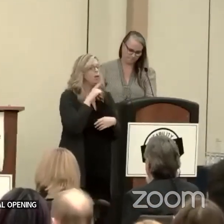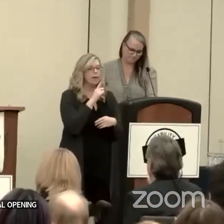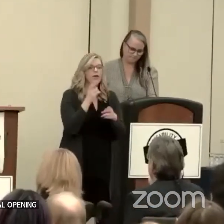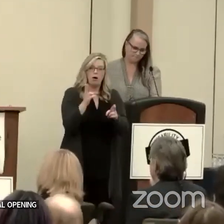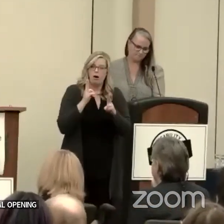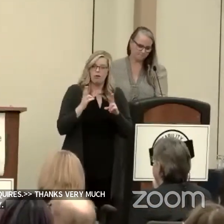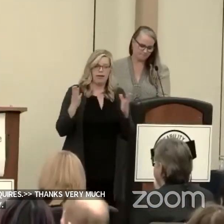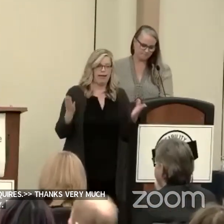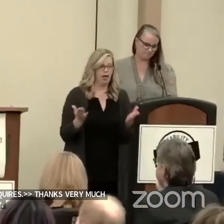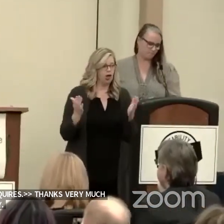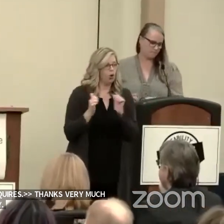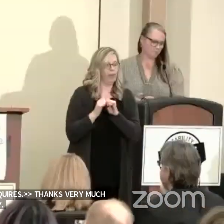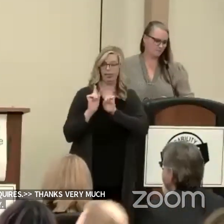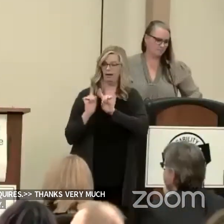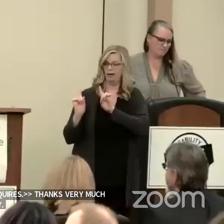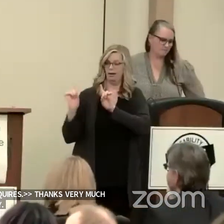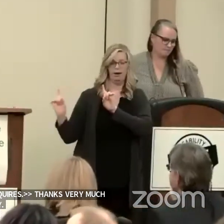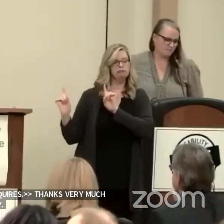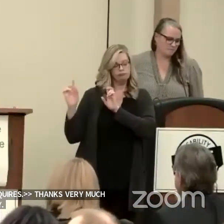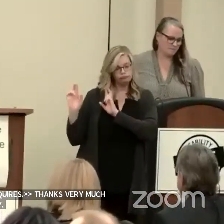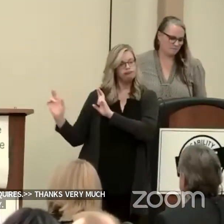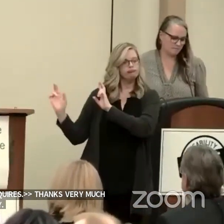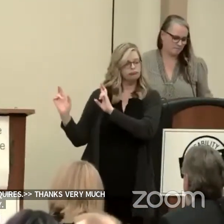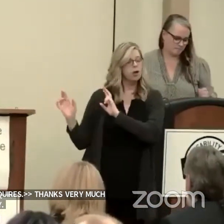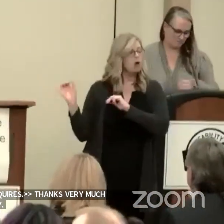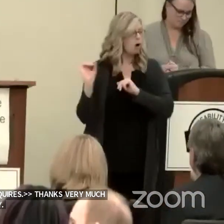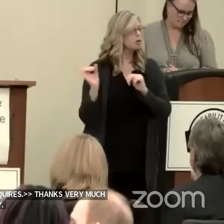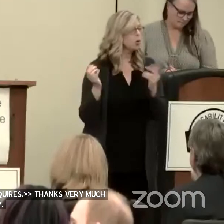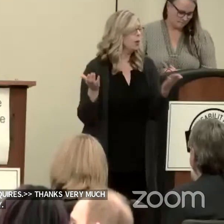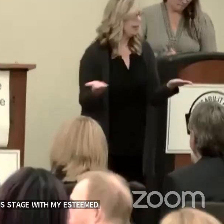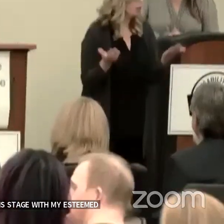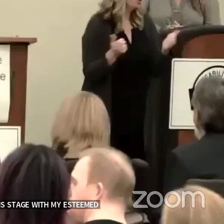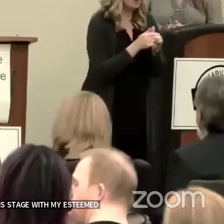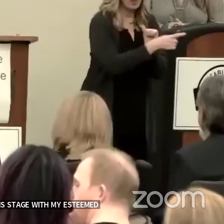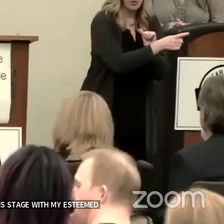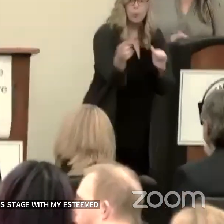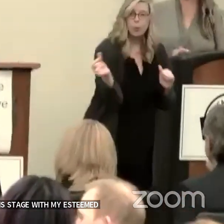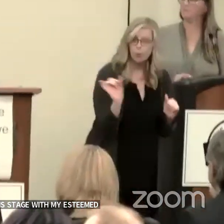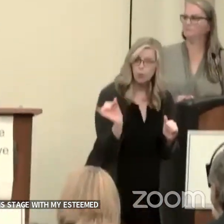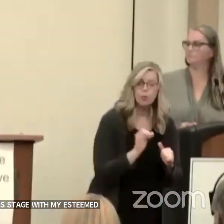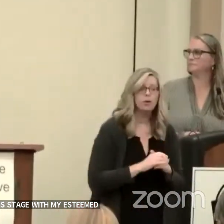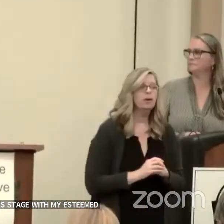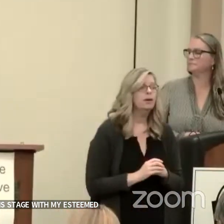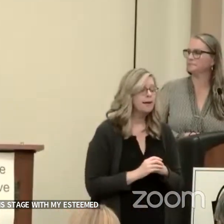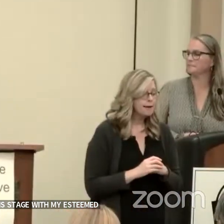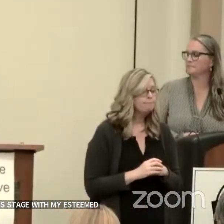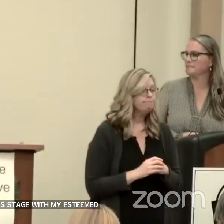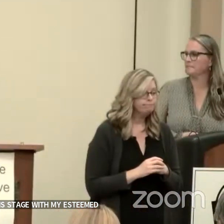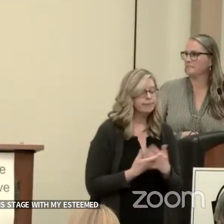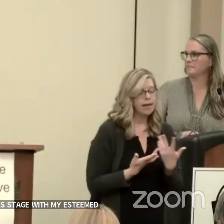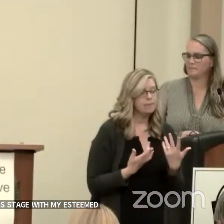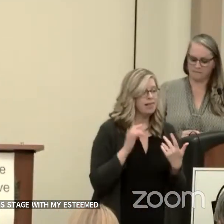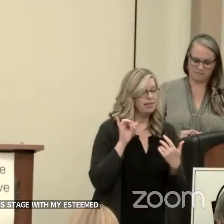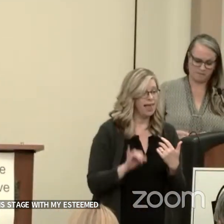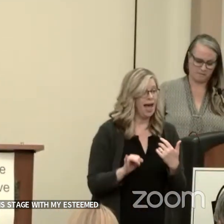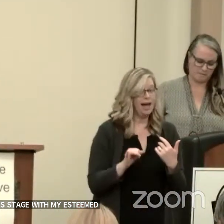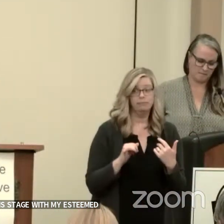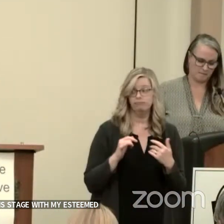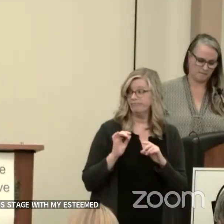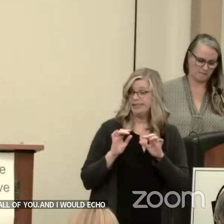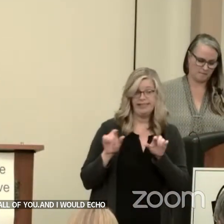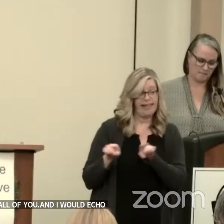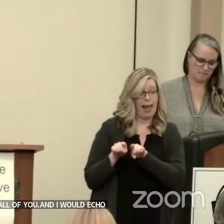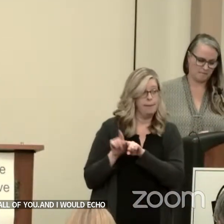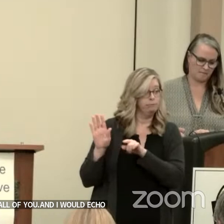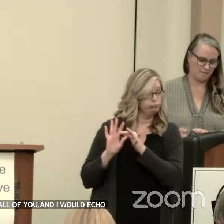stage with my esteemed colleagues and to be here with all of you. And I would echo the sentiment that I do believe that